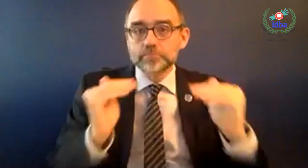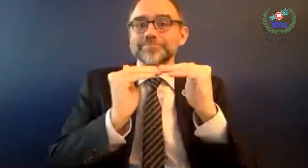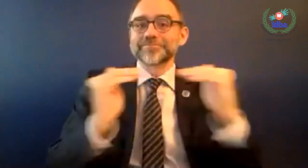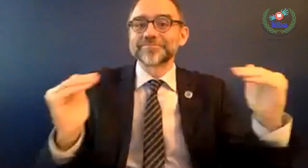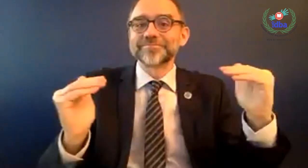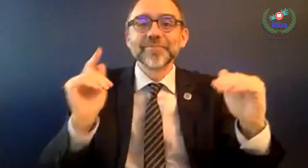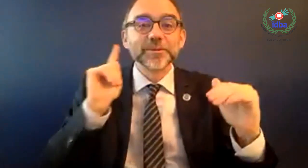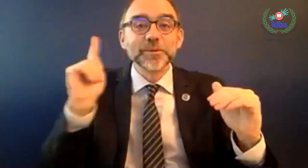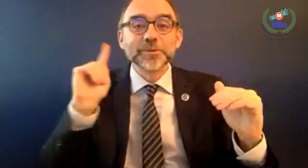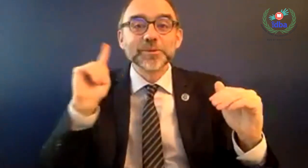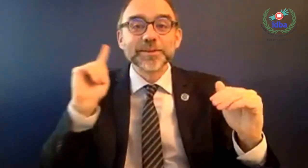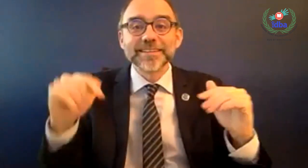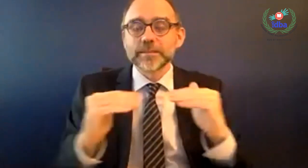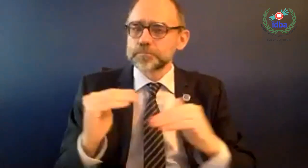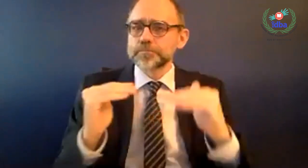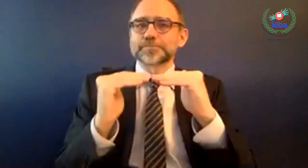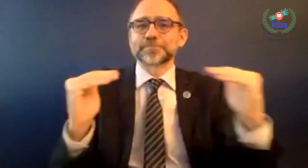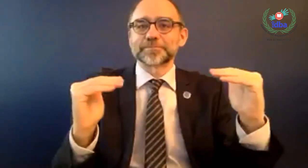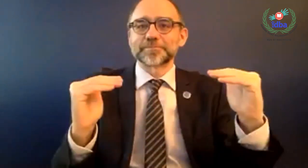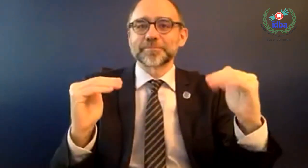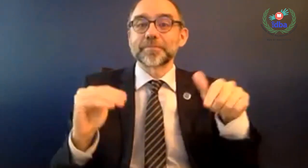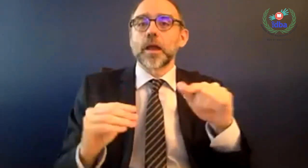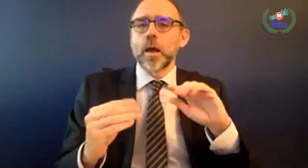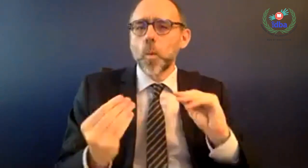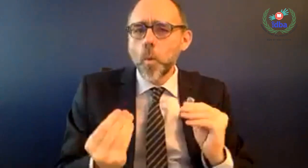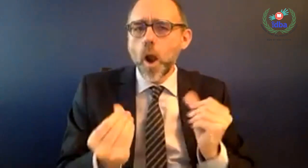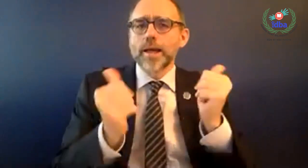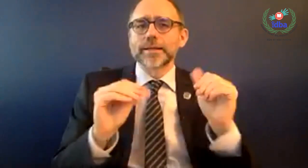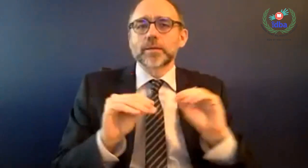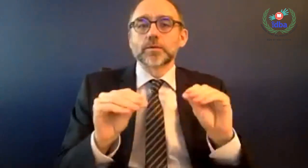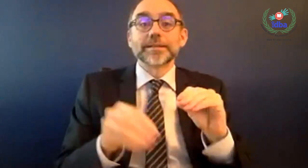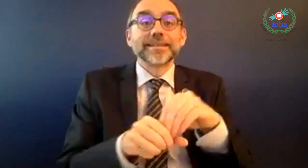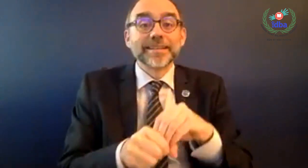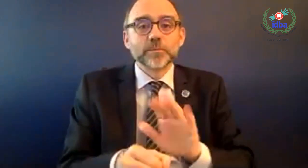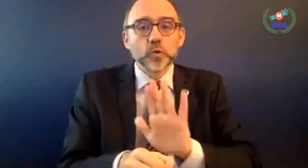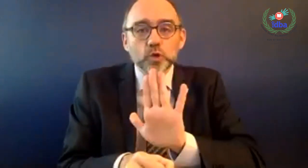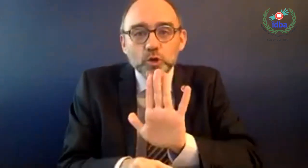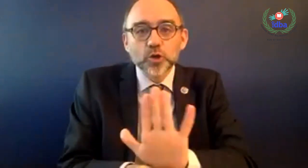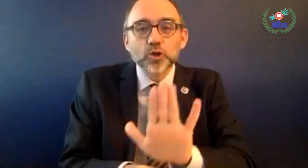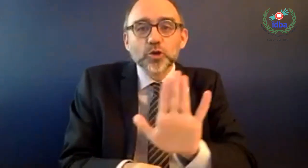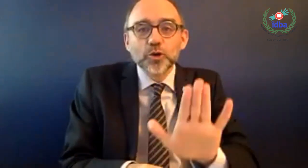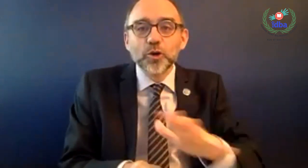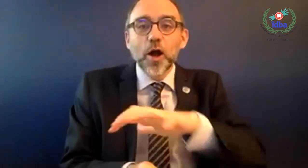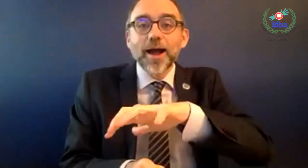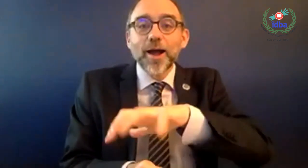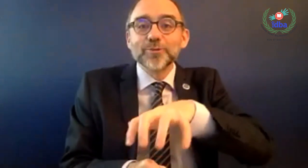talking about, and we do have the mission to talk about the quality education and the deaf education to be at par with the